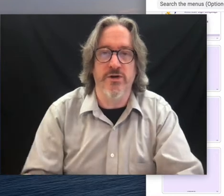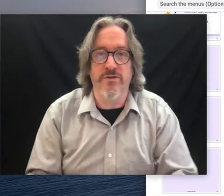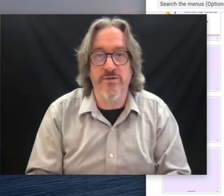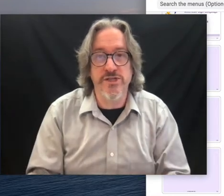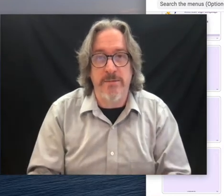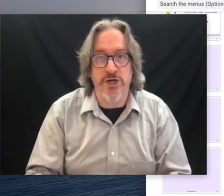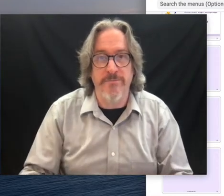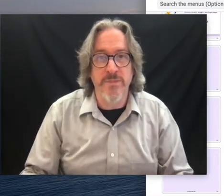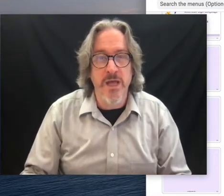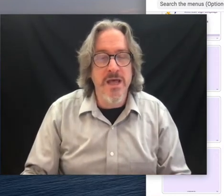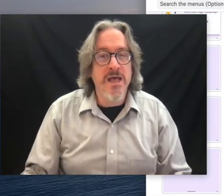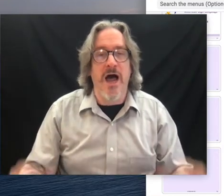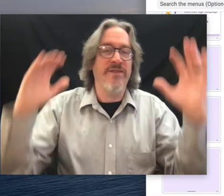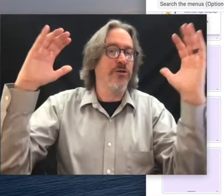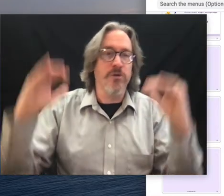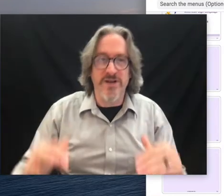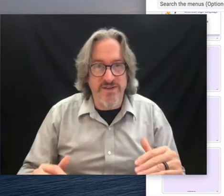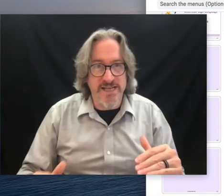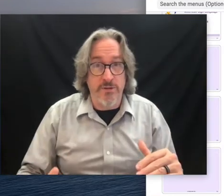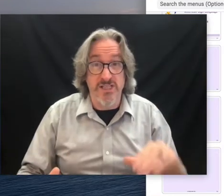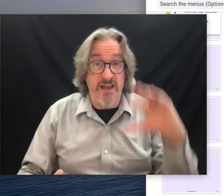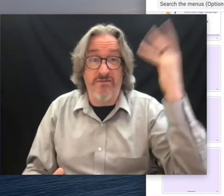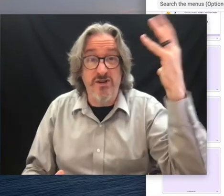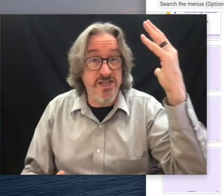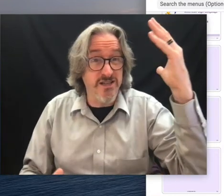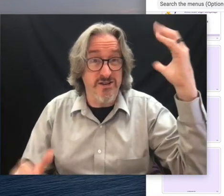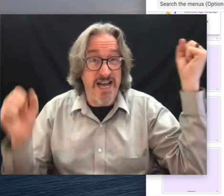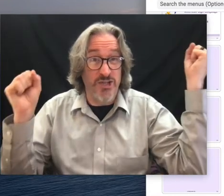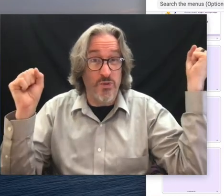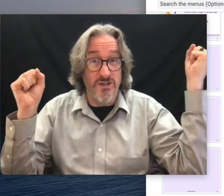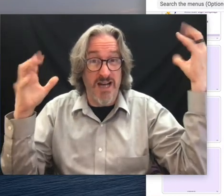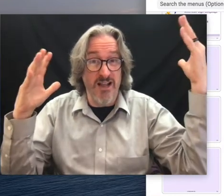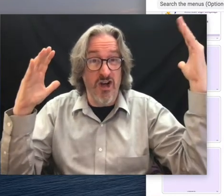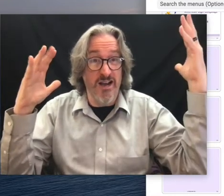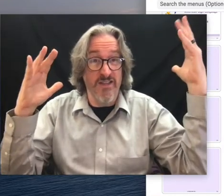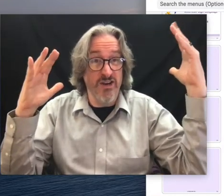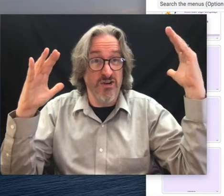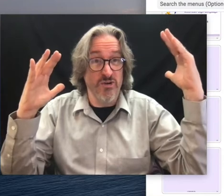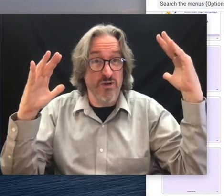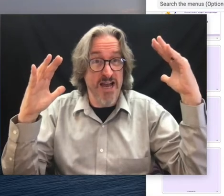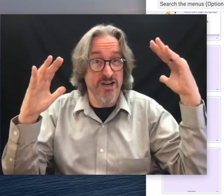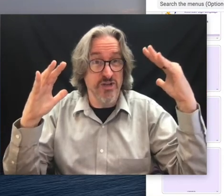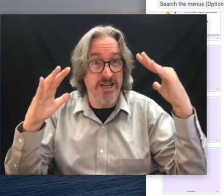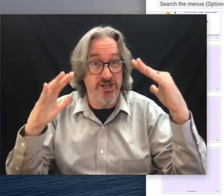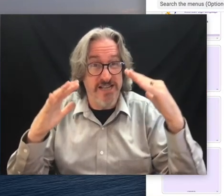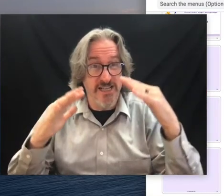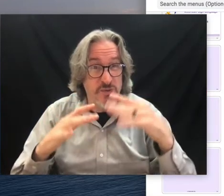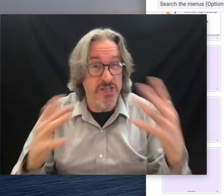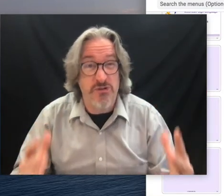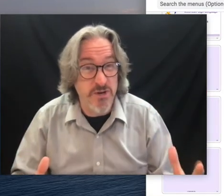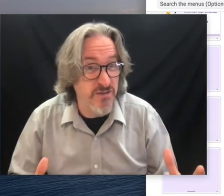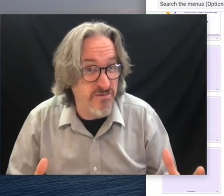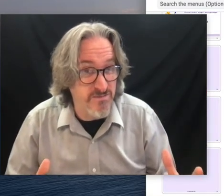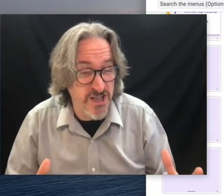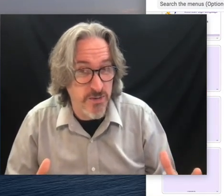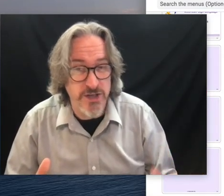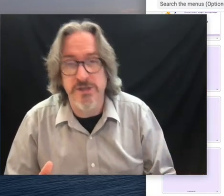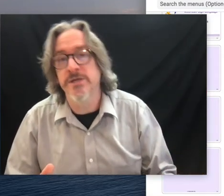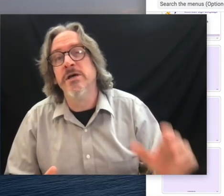Okay, so for the first snapshot, they go through a bunch of examples. At first, there's actual dialogue, and then gradually it just gets to a description